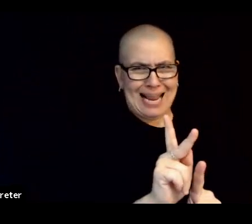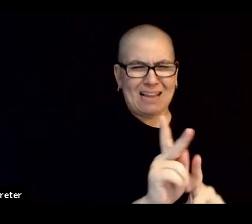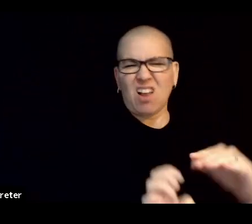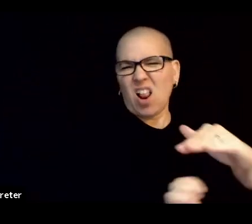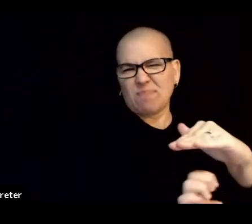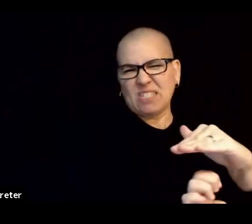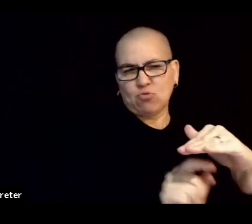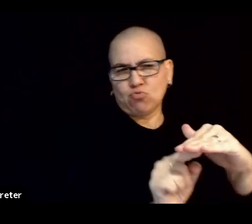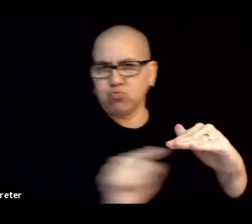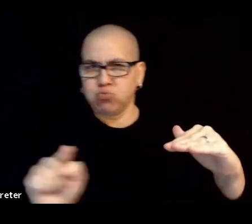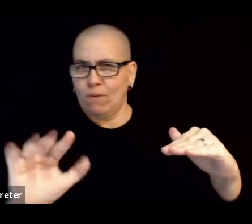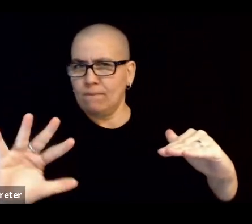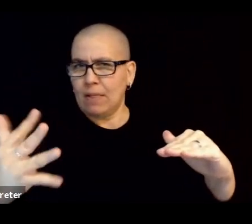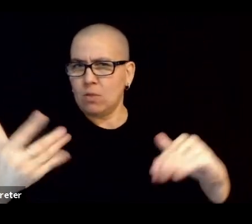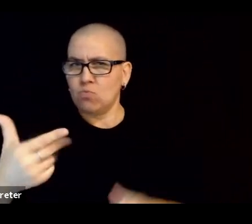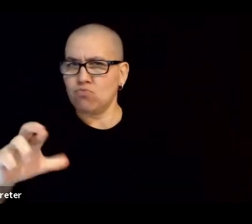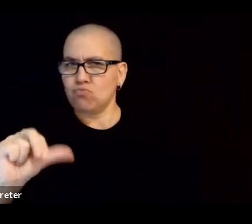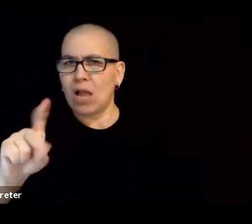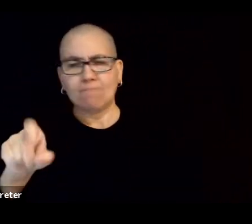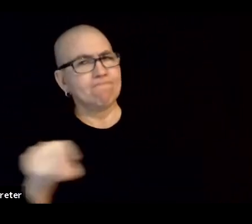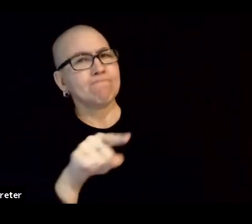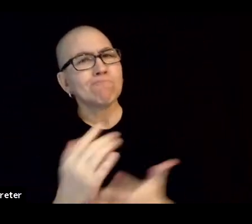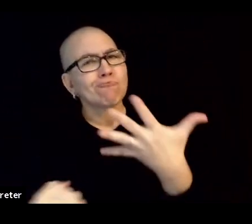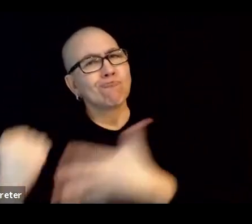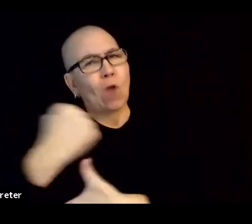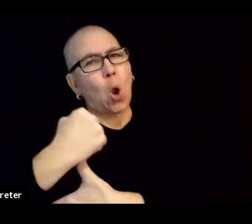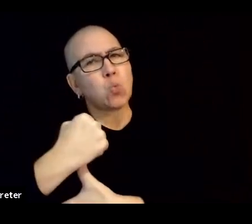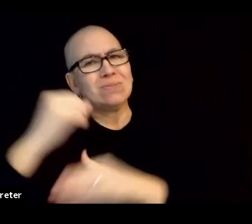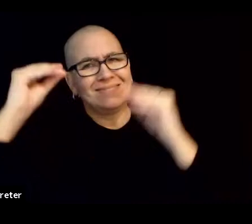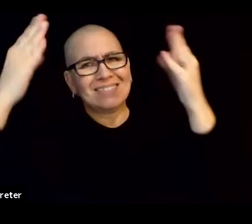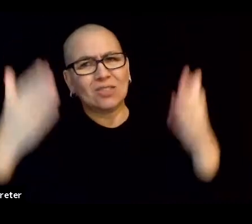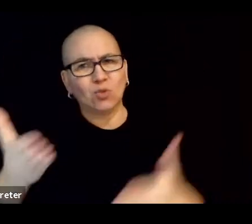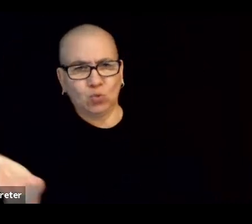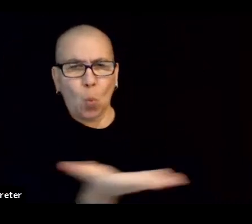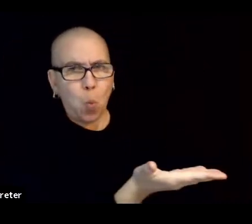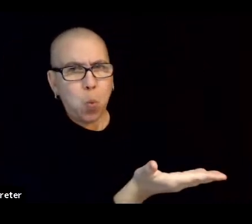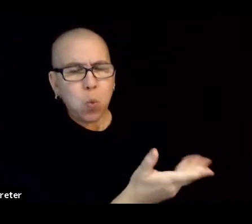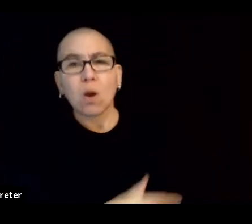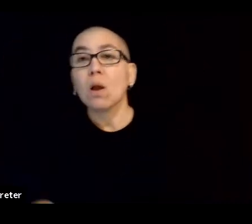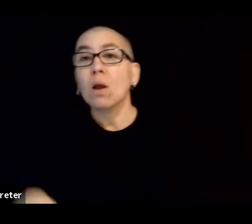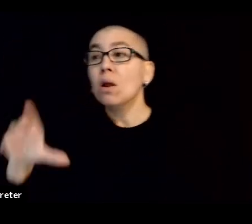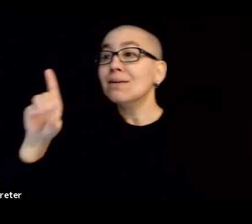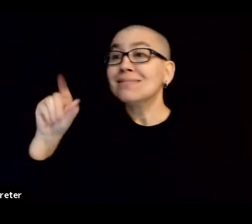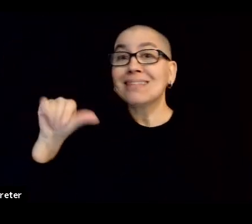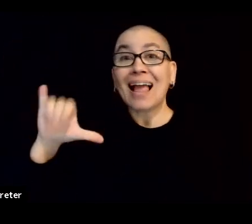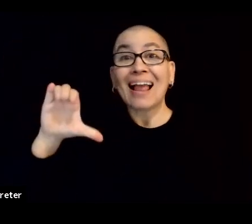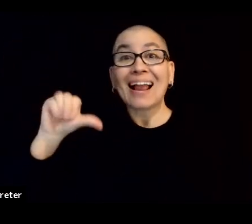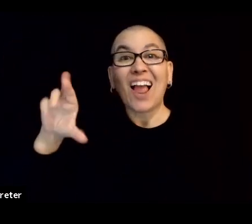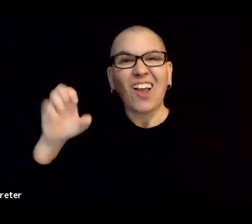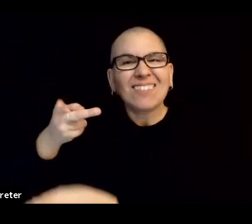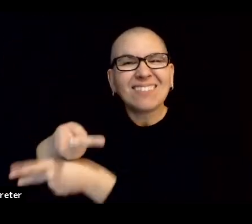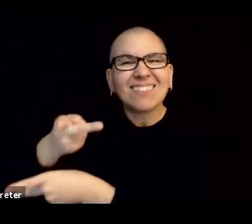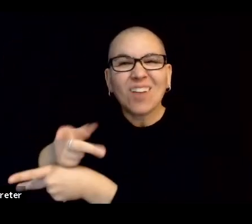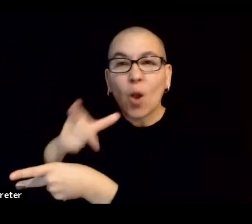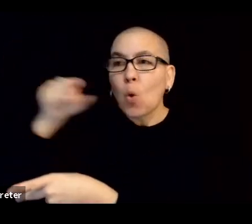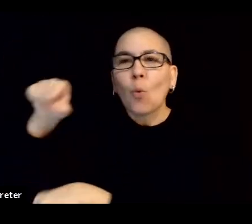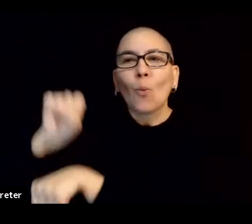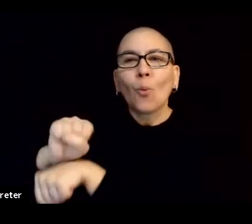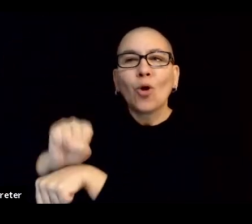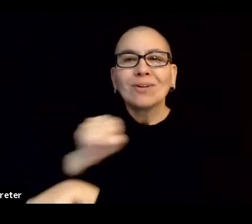that the bulk of our child care workers are predominantly women of color. And we all know that they have been hit disproportionately hard by the